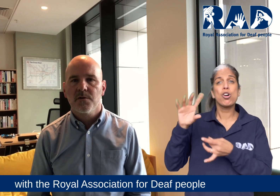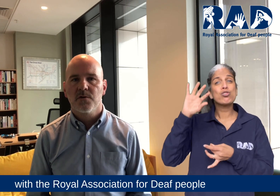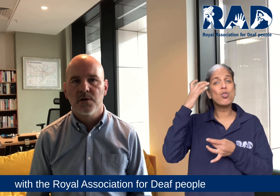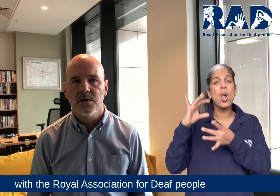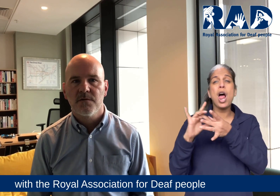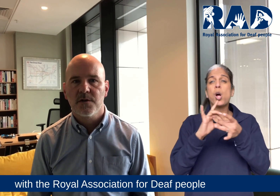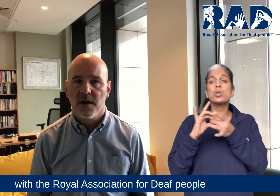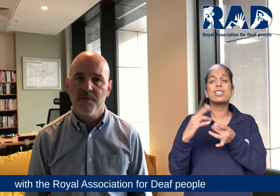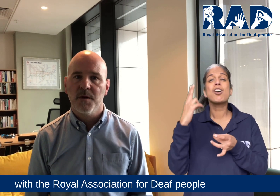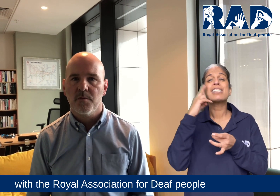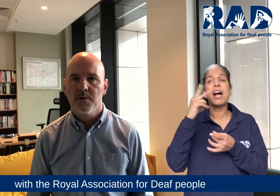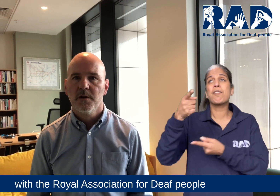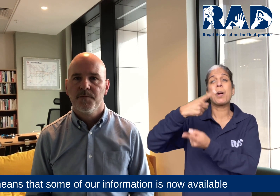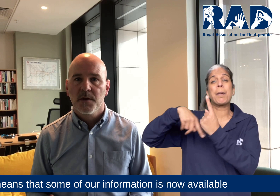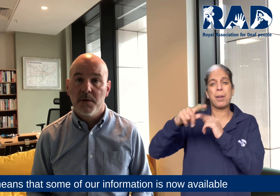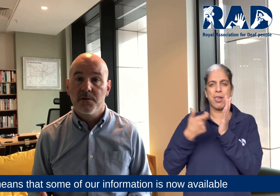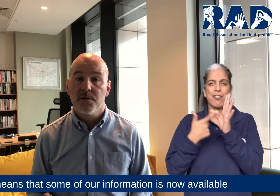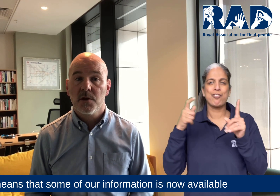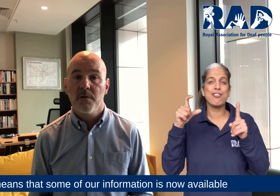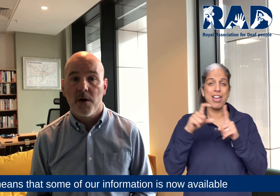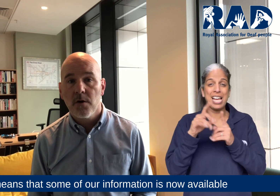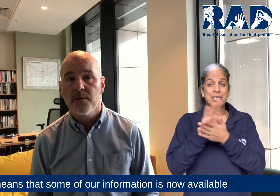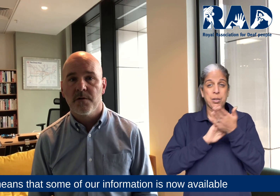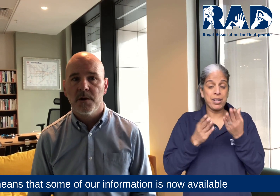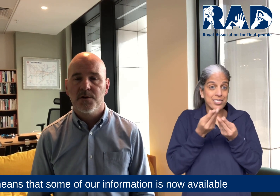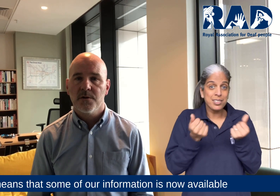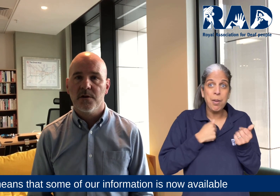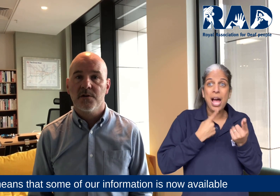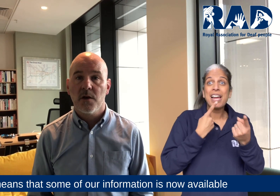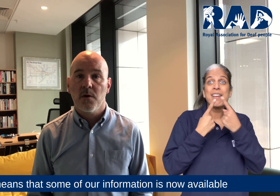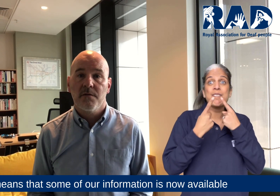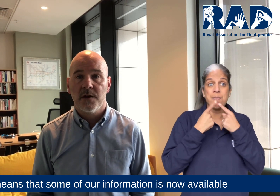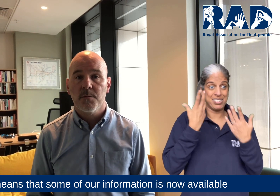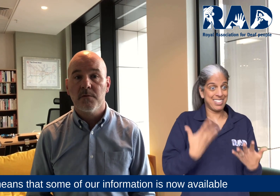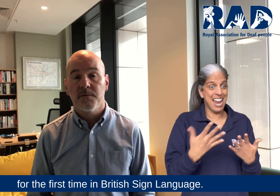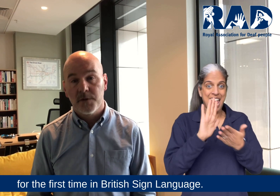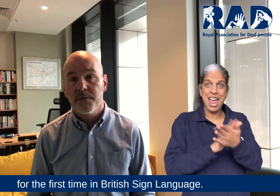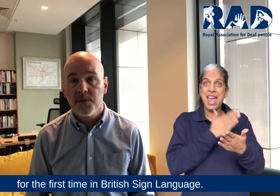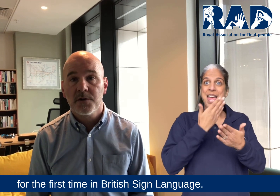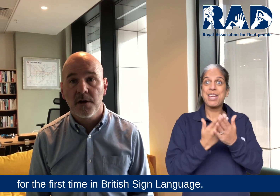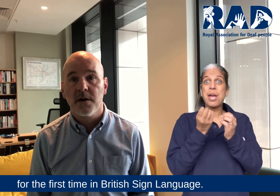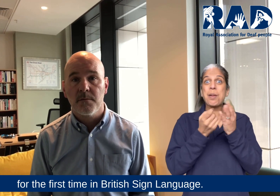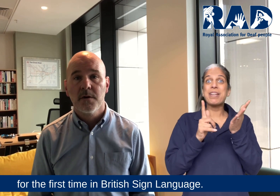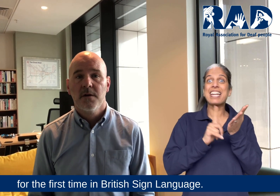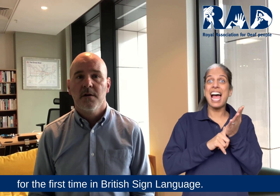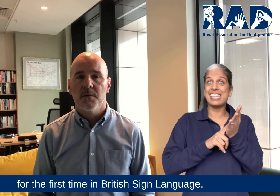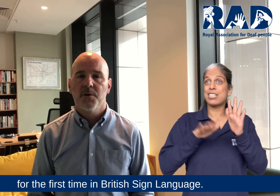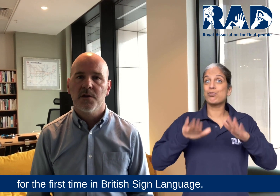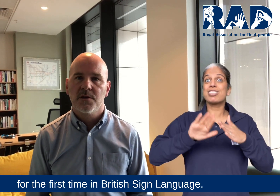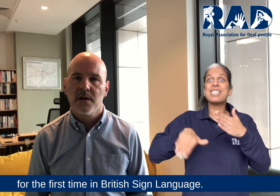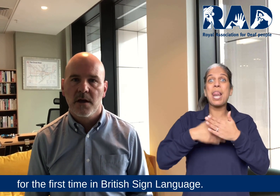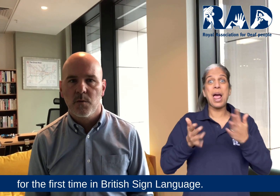Association for Deaf People means that some of our information is now available for the first time in British Sign Language.